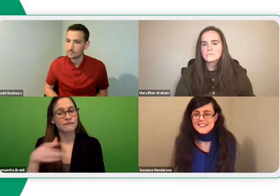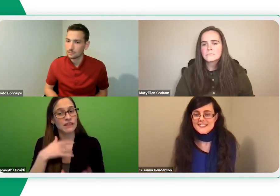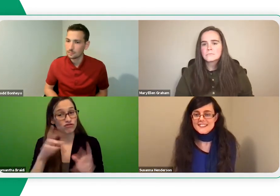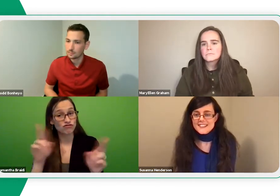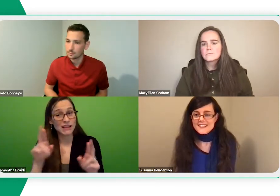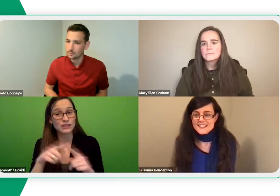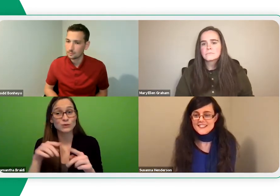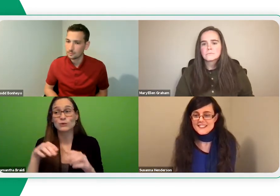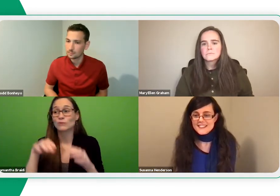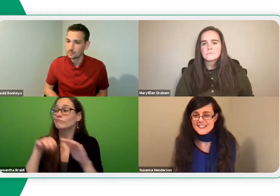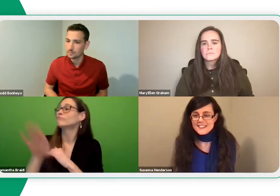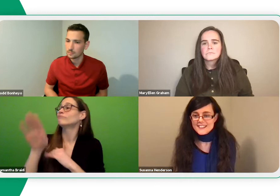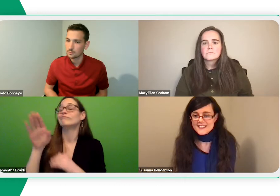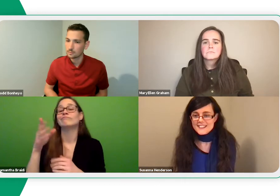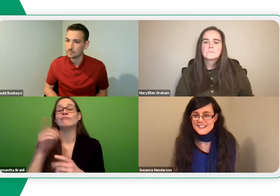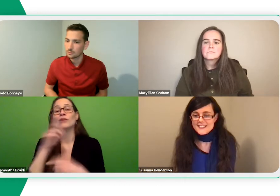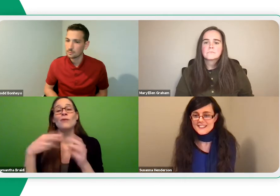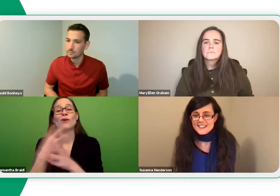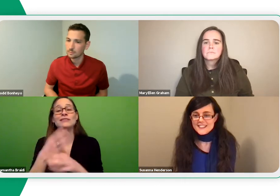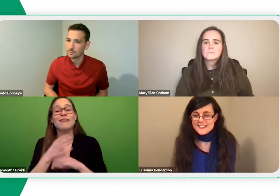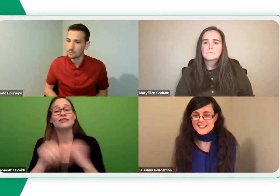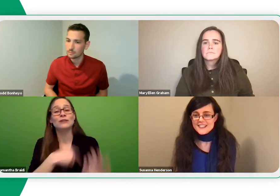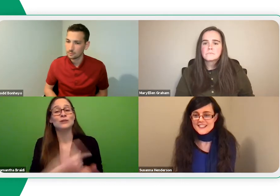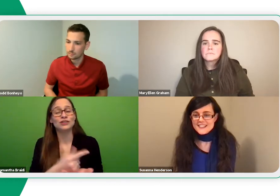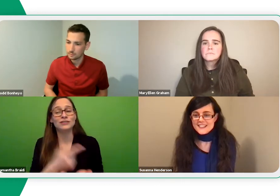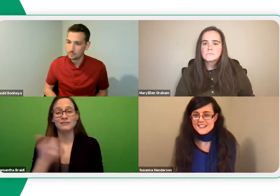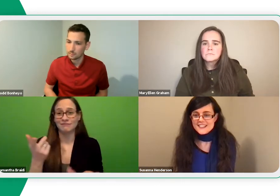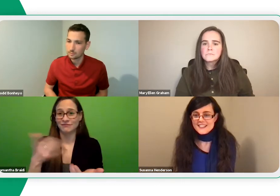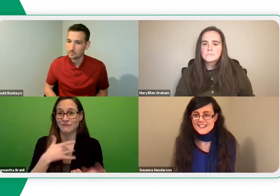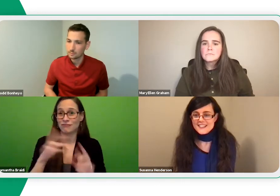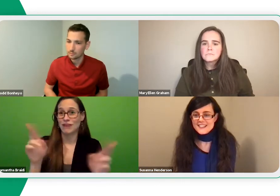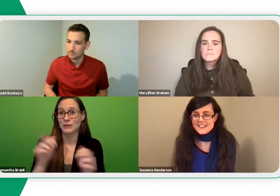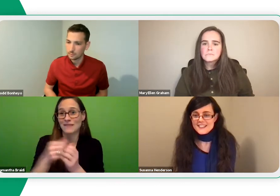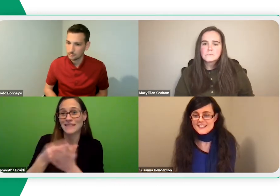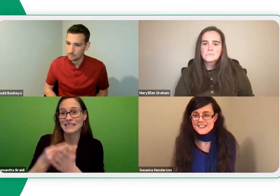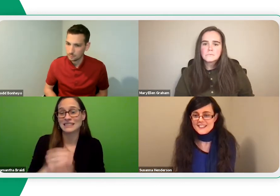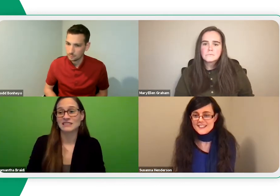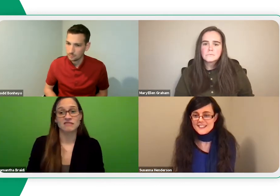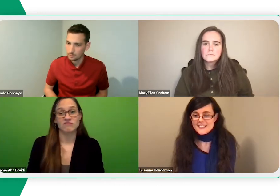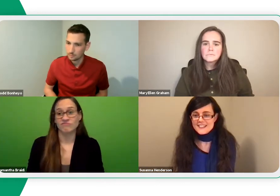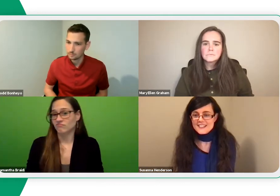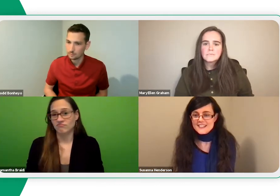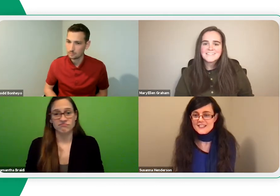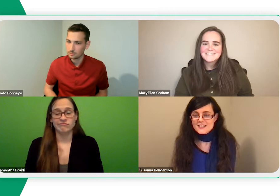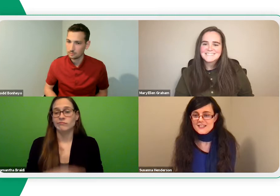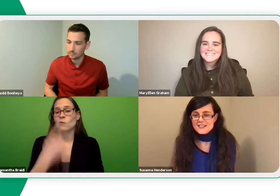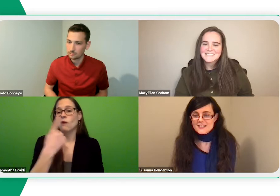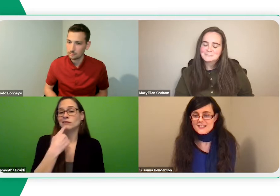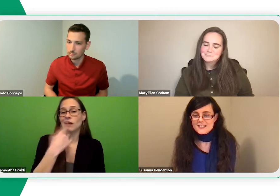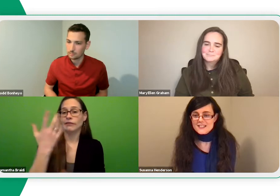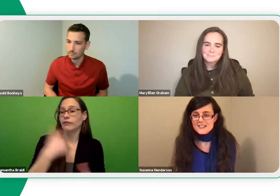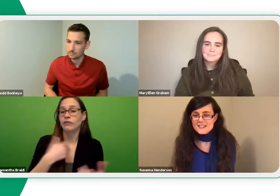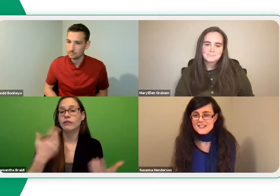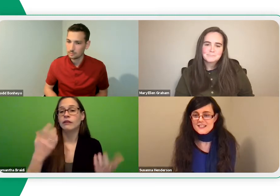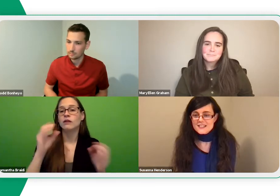students, and I just happened to ask if they felt ready to enter the real world after graduation. I asked